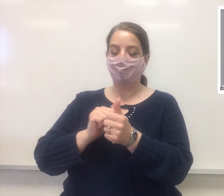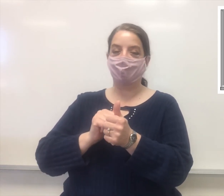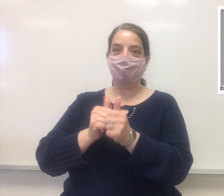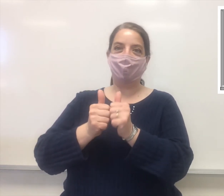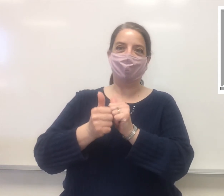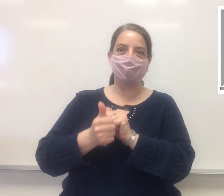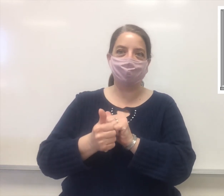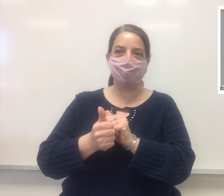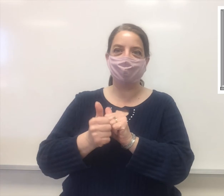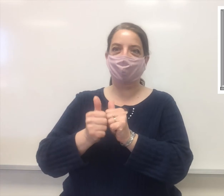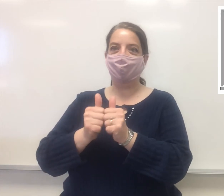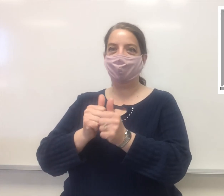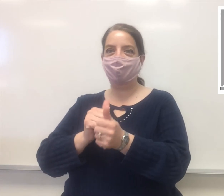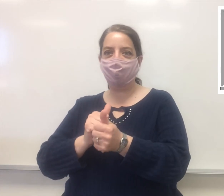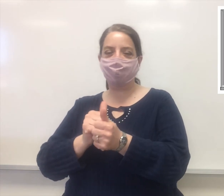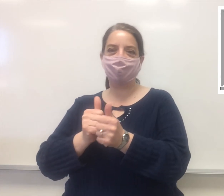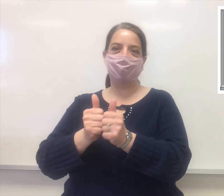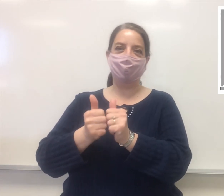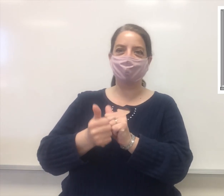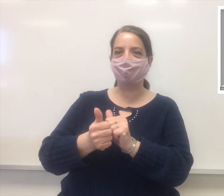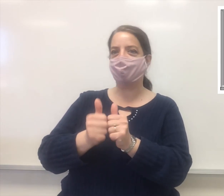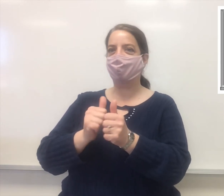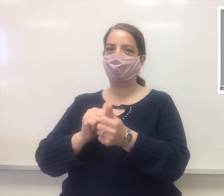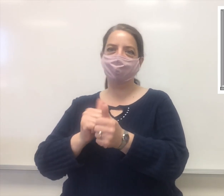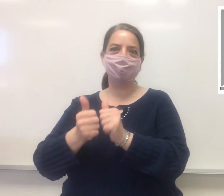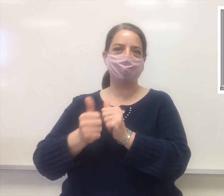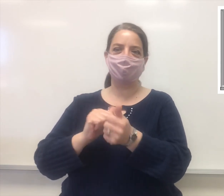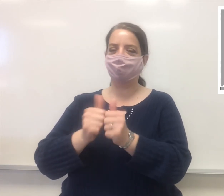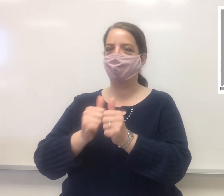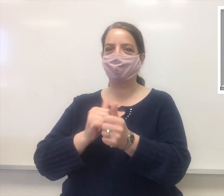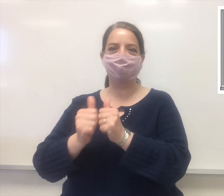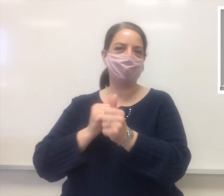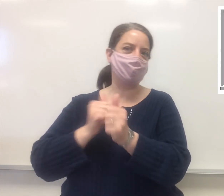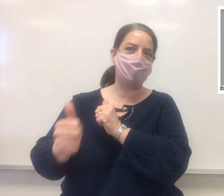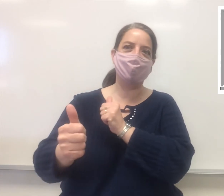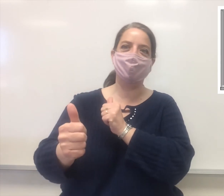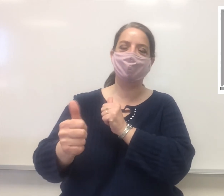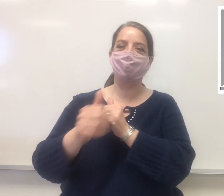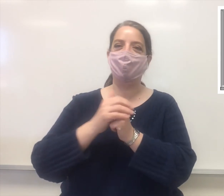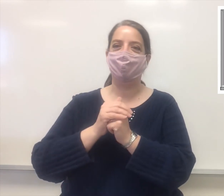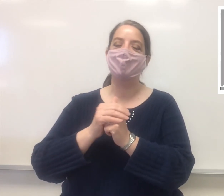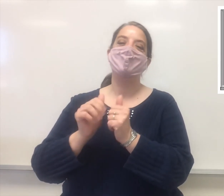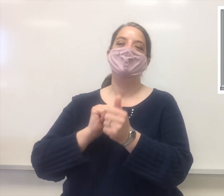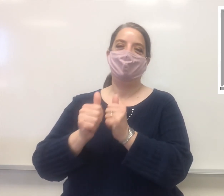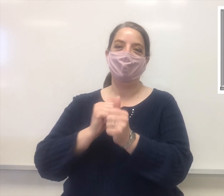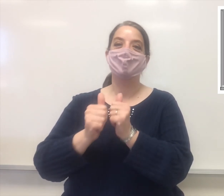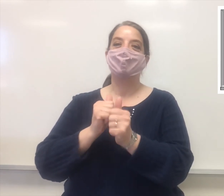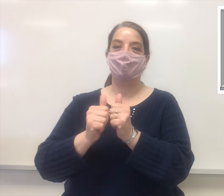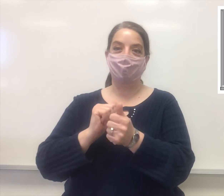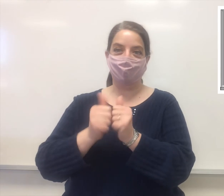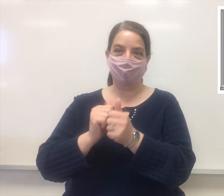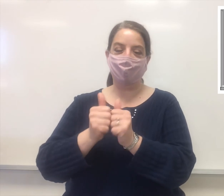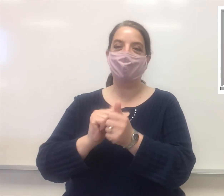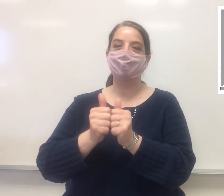think about this person's ahead and then that person's ahead and it's neck and neck and who's going to cross the finish line first is, oh, he won. Okay,